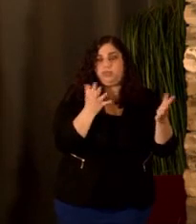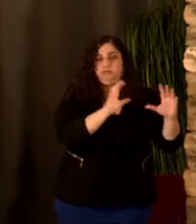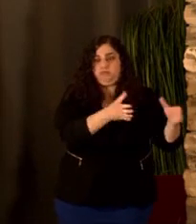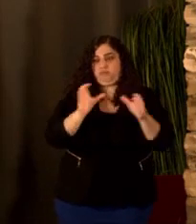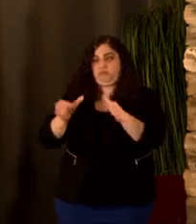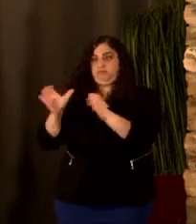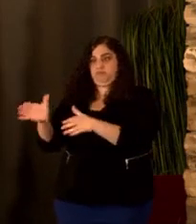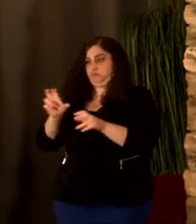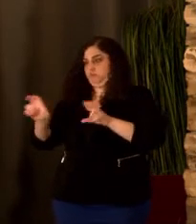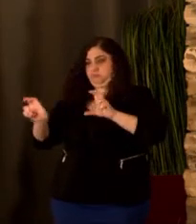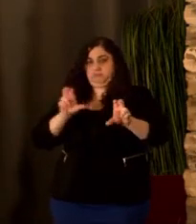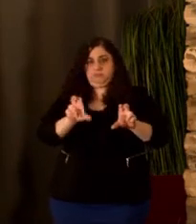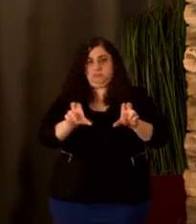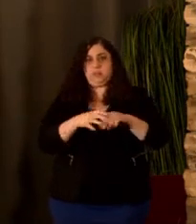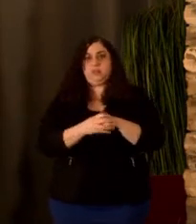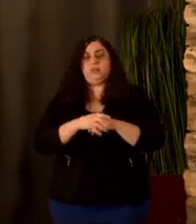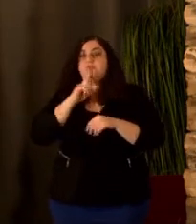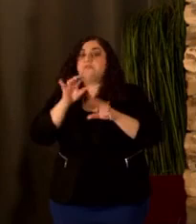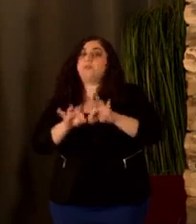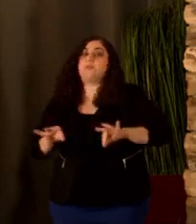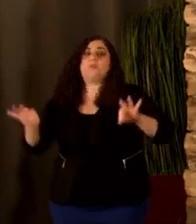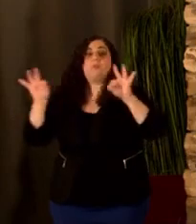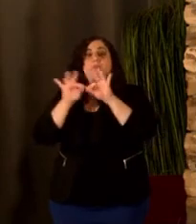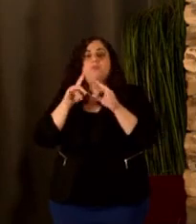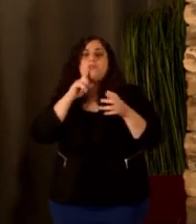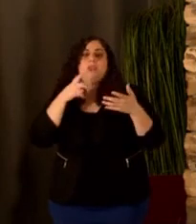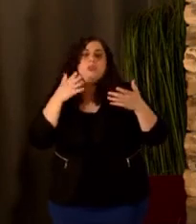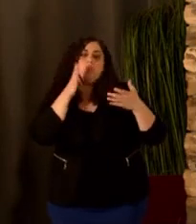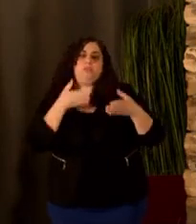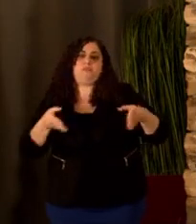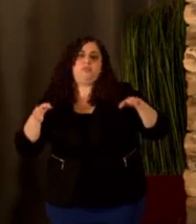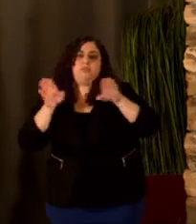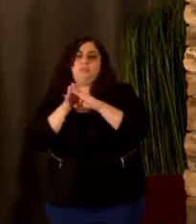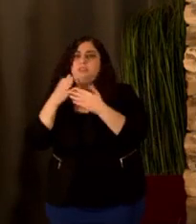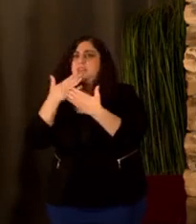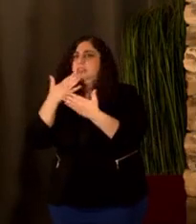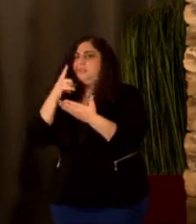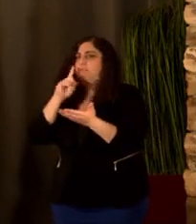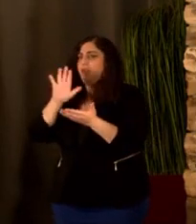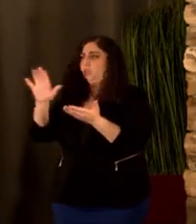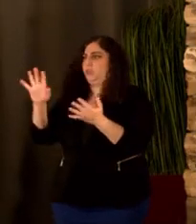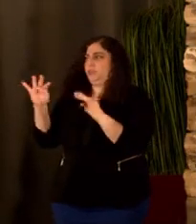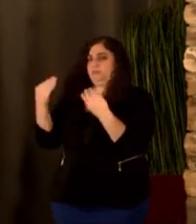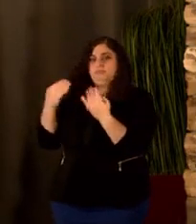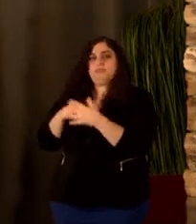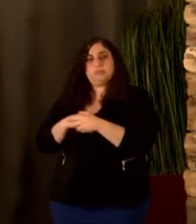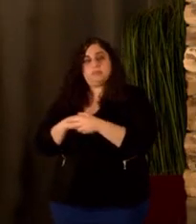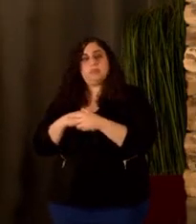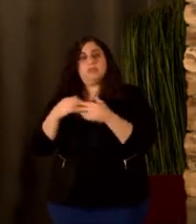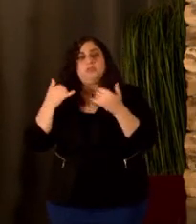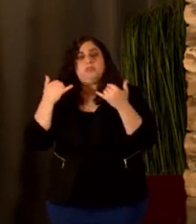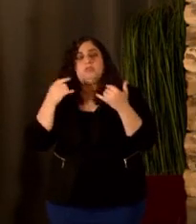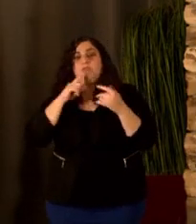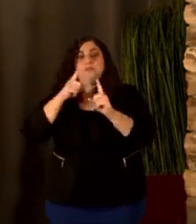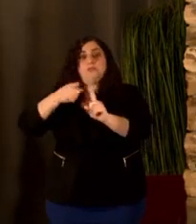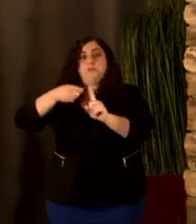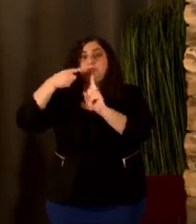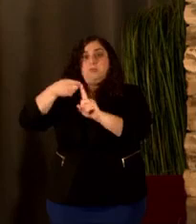fundamental component, and I'll close and thank you all for your indulgence, but it picks up on a theme today, and it's the last